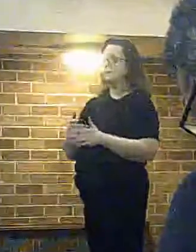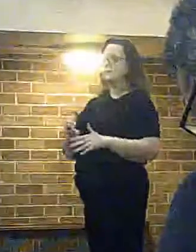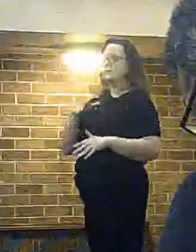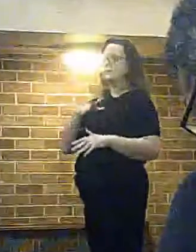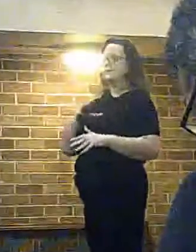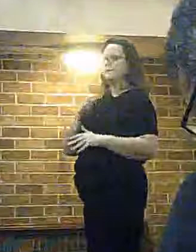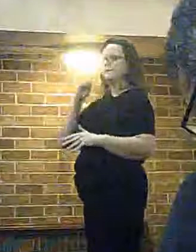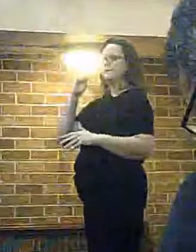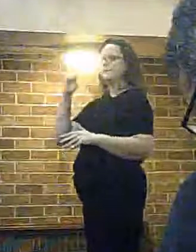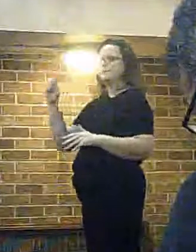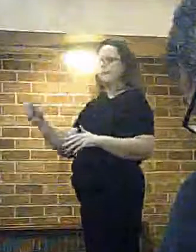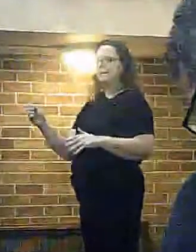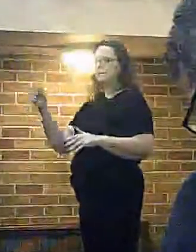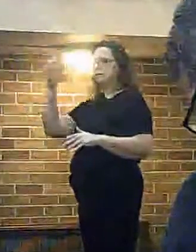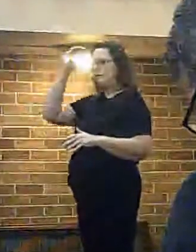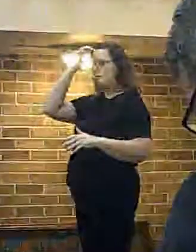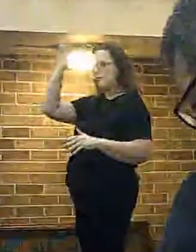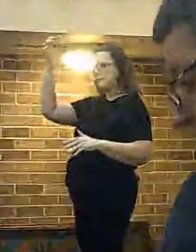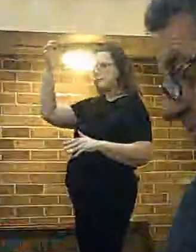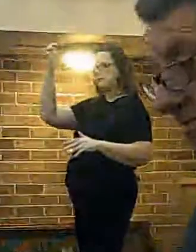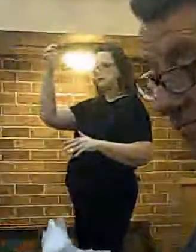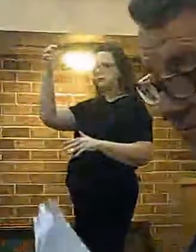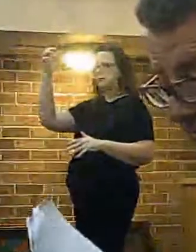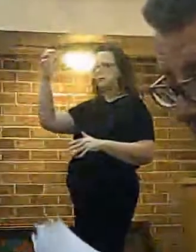bid into